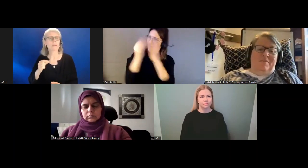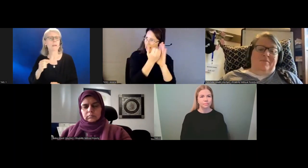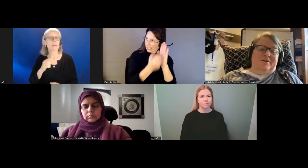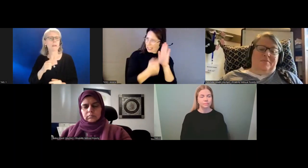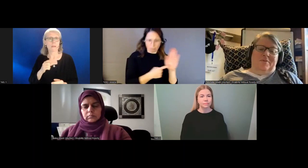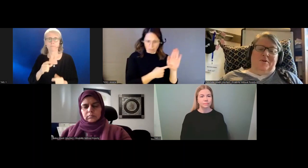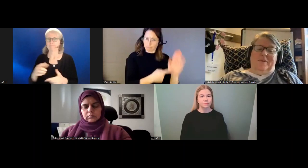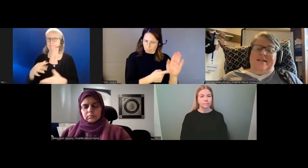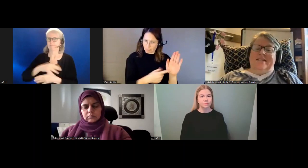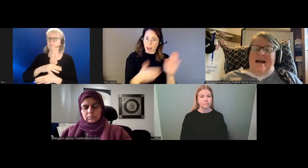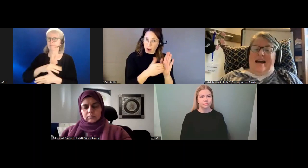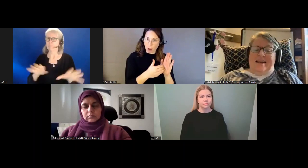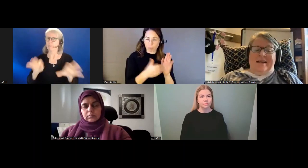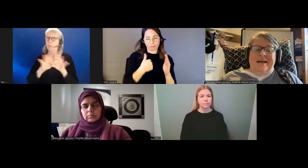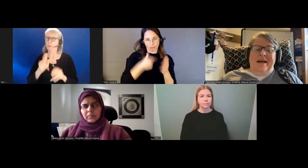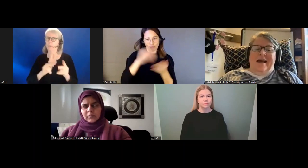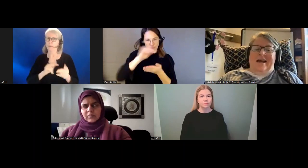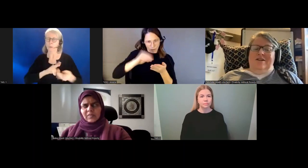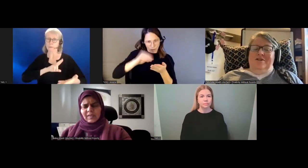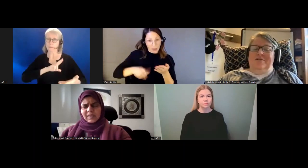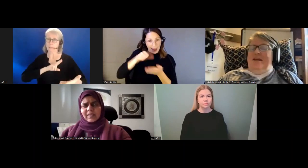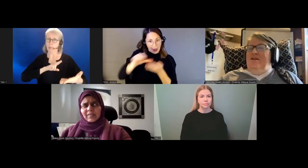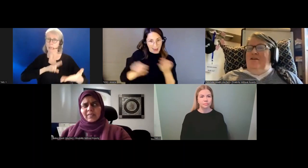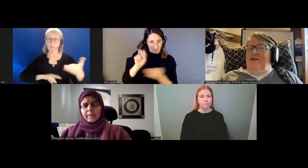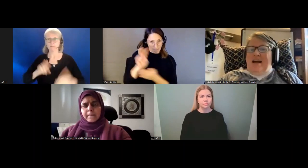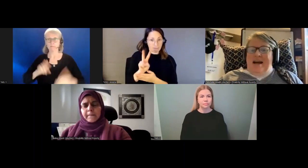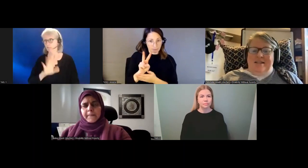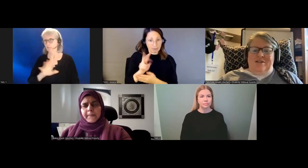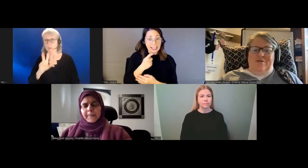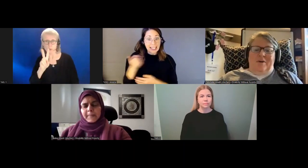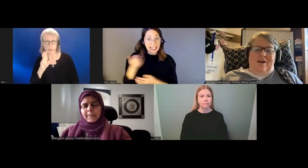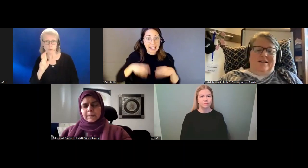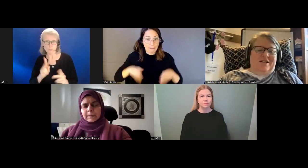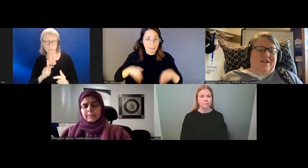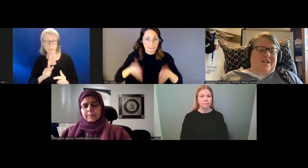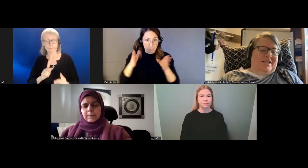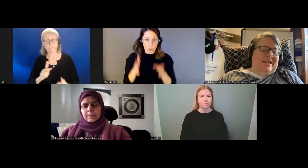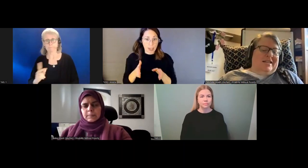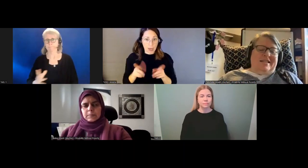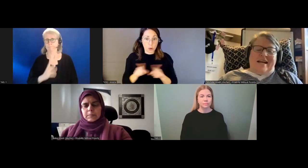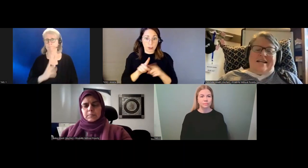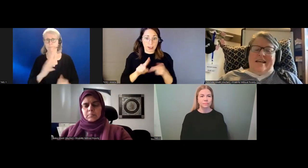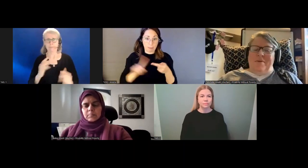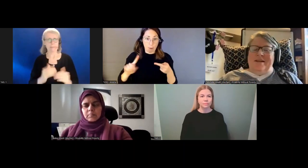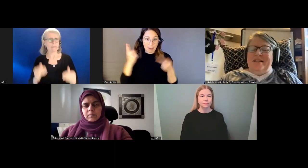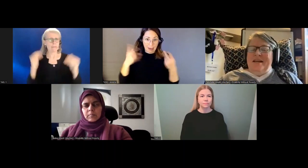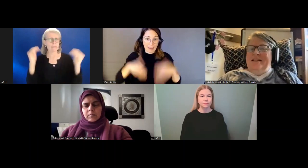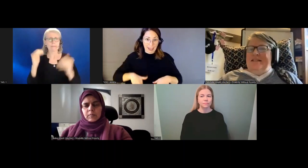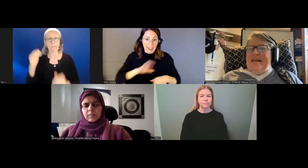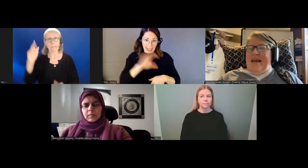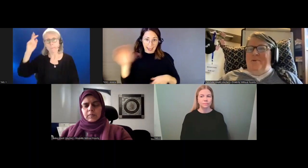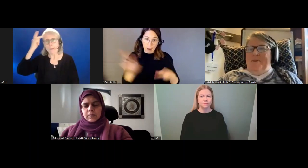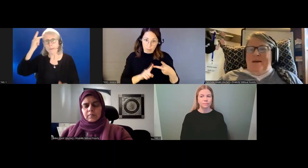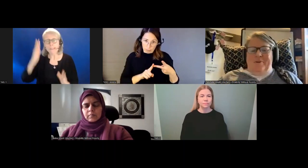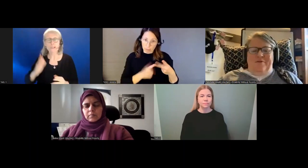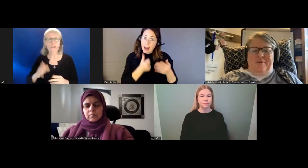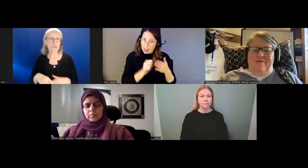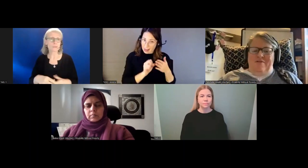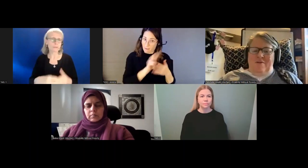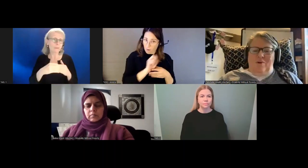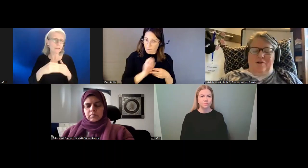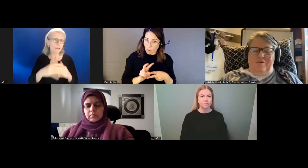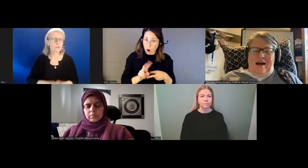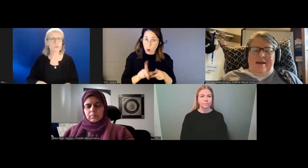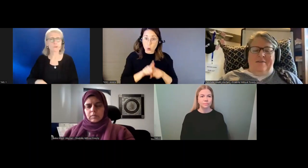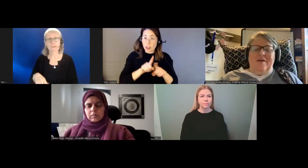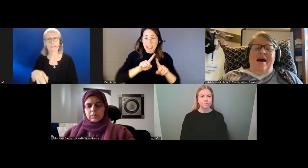prominent members of the public signing, including all kinds of politicians, leaders, academics, disabled people from